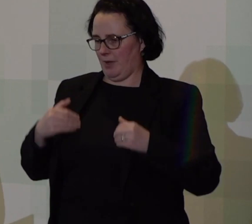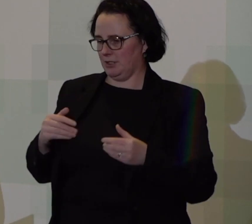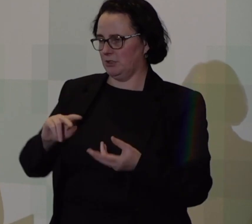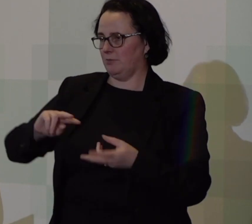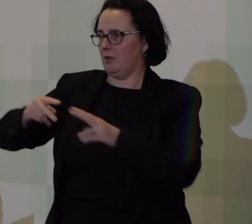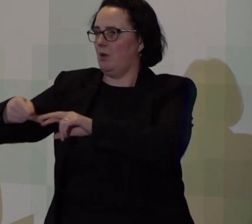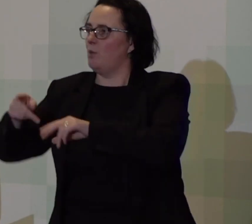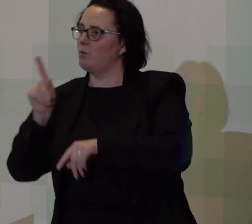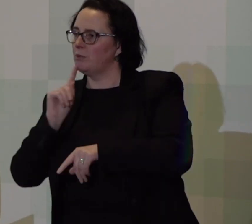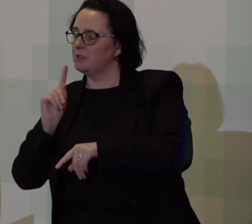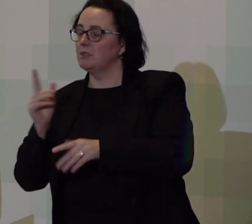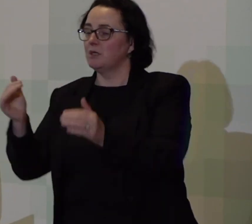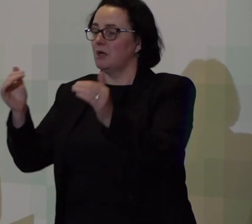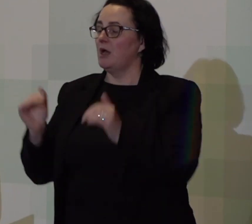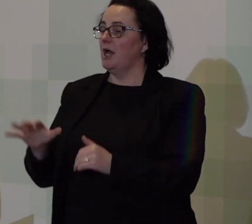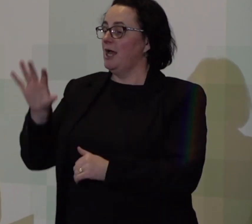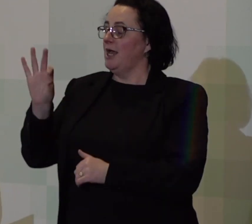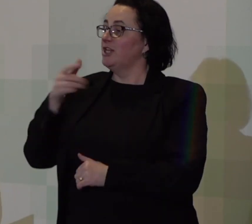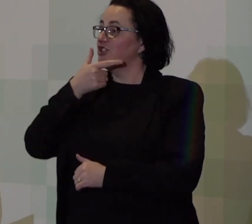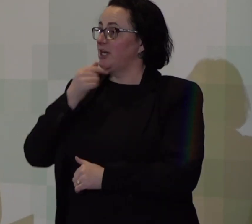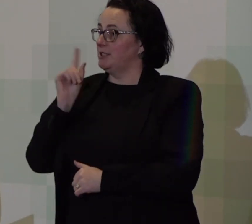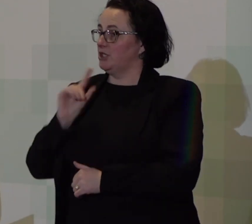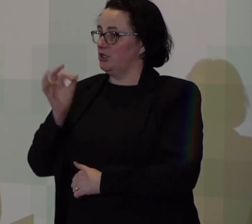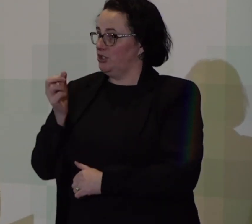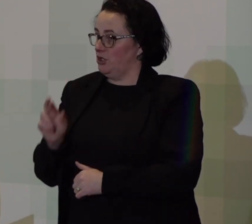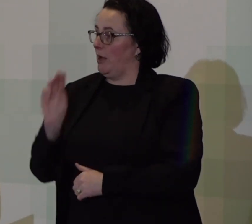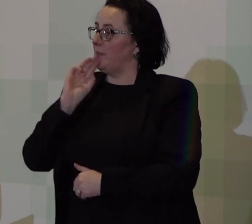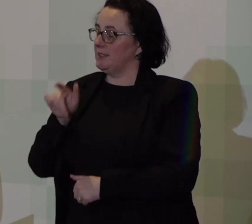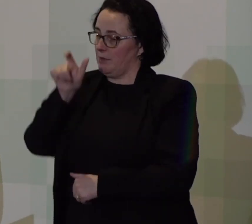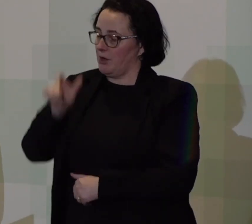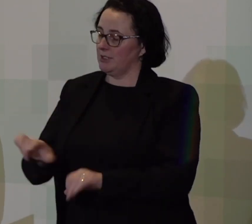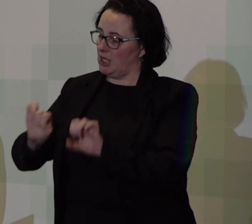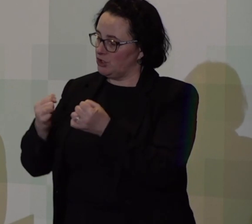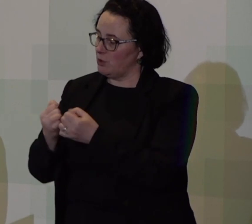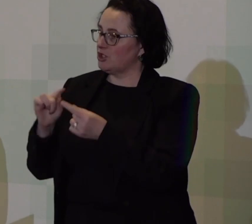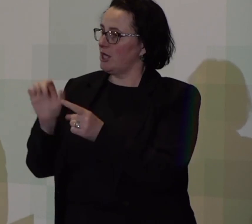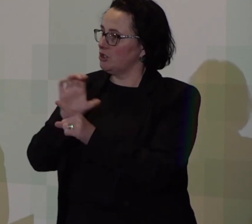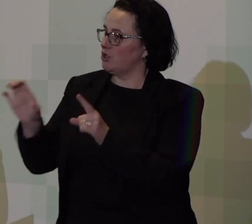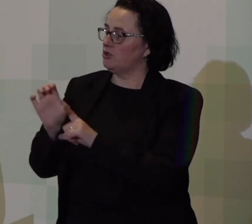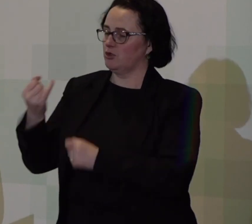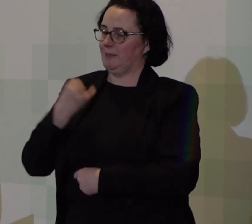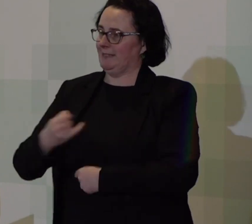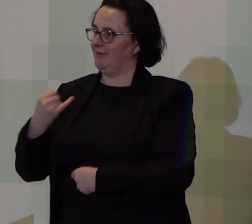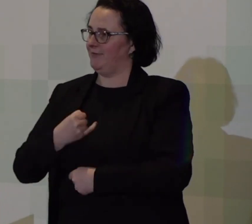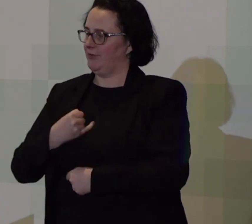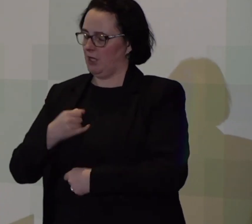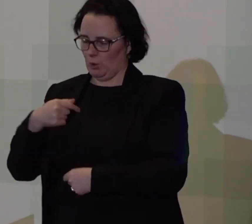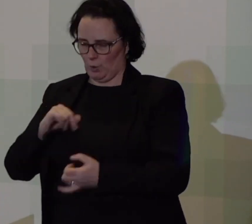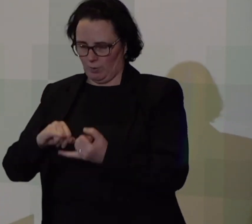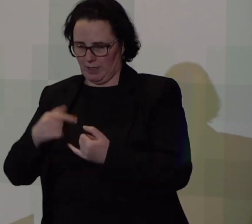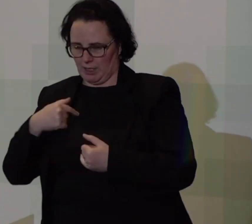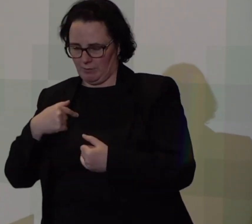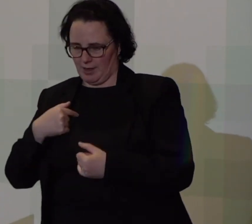Gender, then, is a person's social and cultural identification as male or